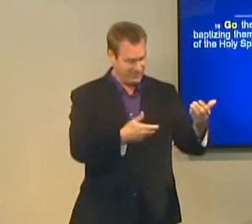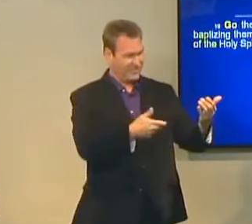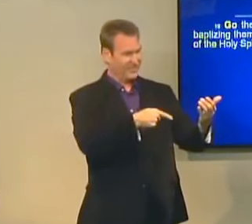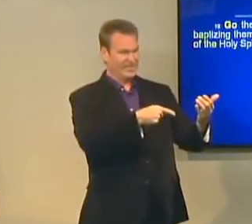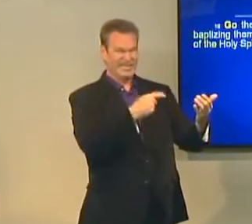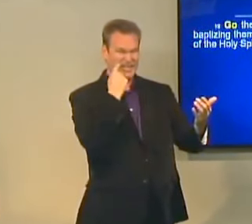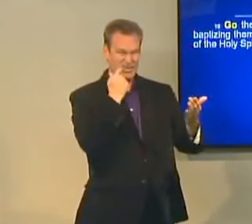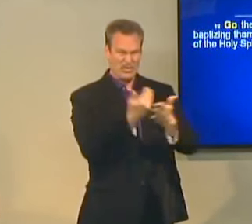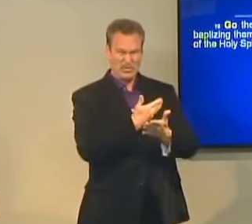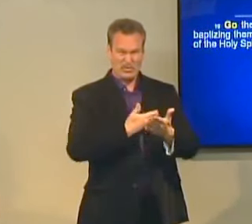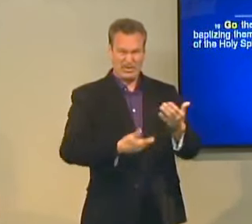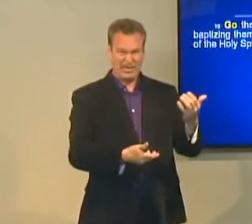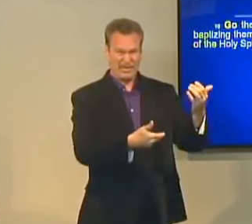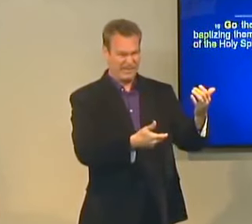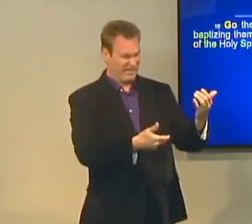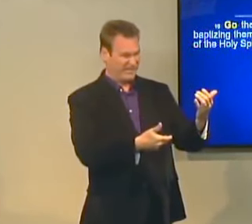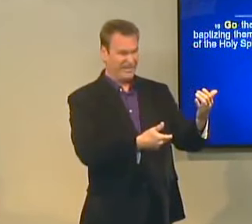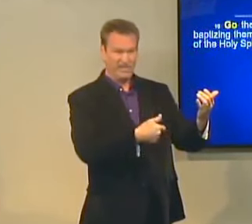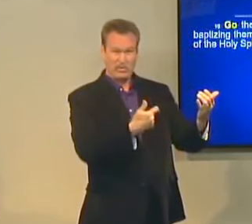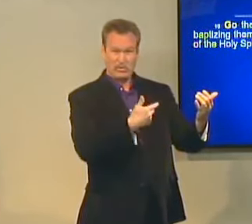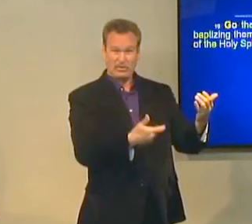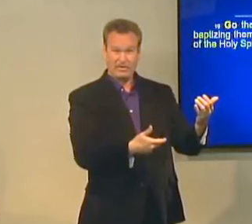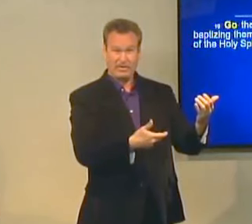it's like when a baby just gets born when there's a newborn baby